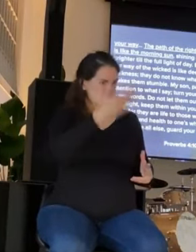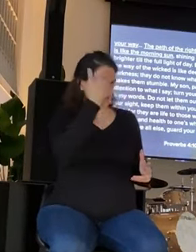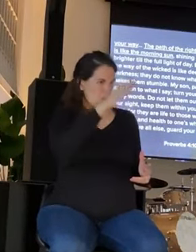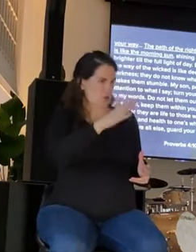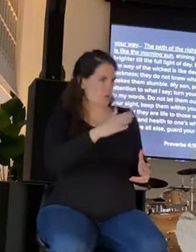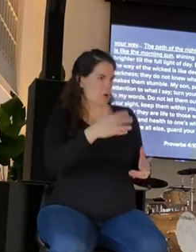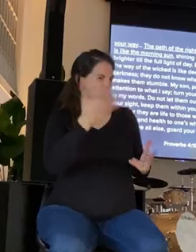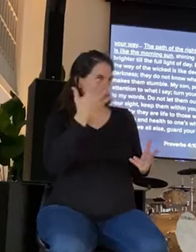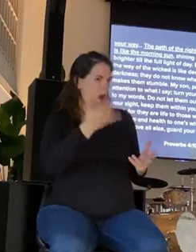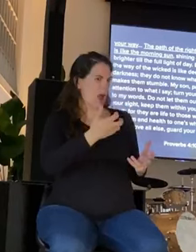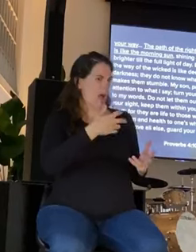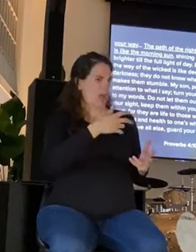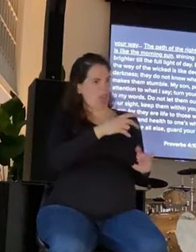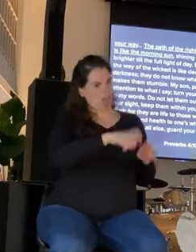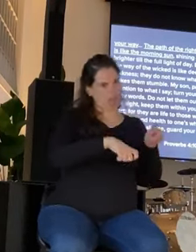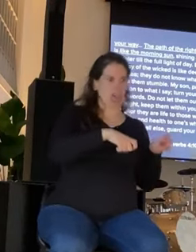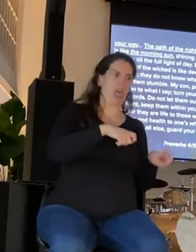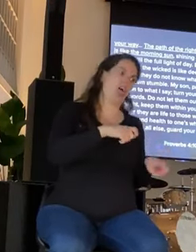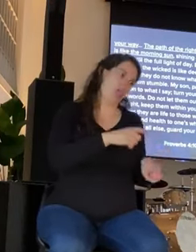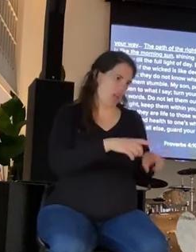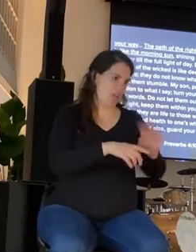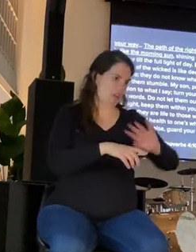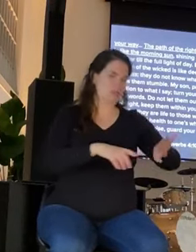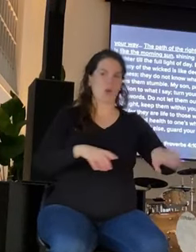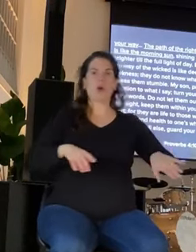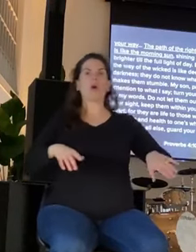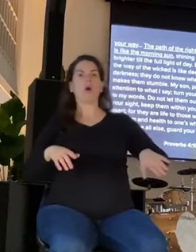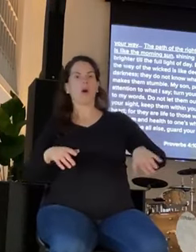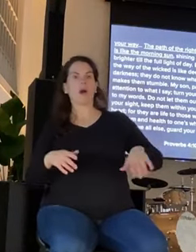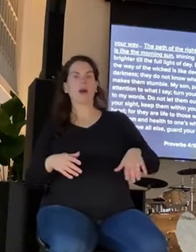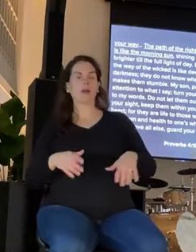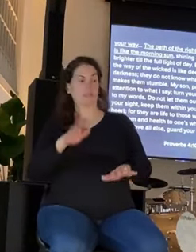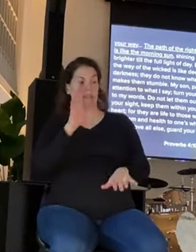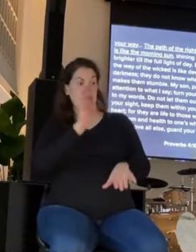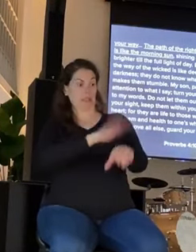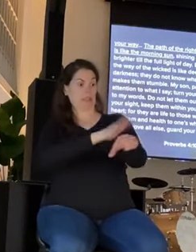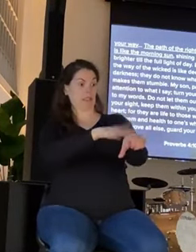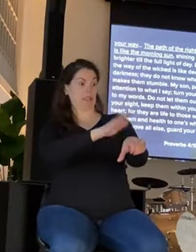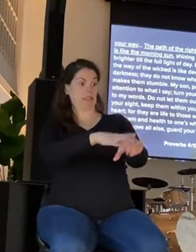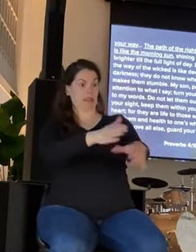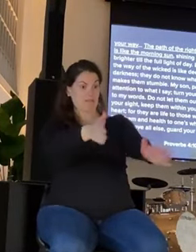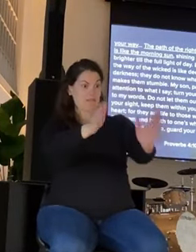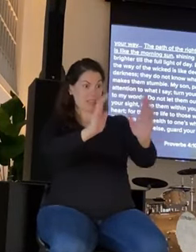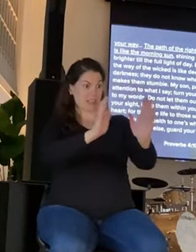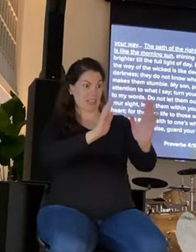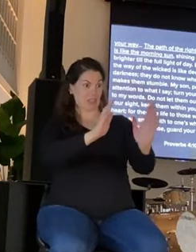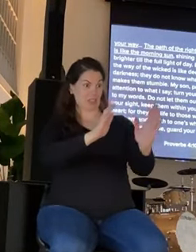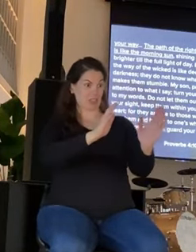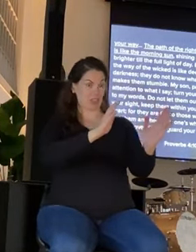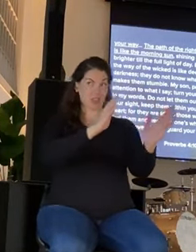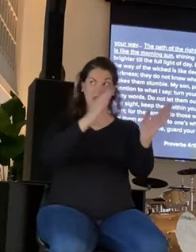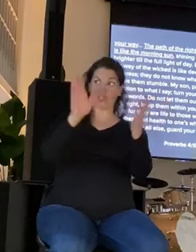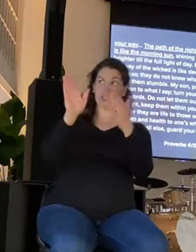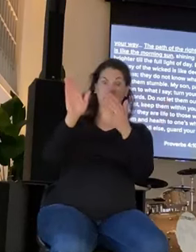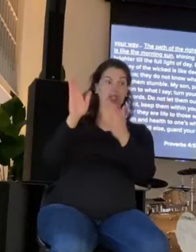what makes them stumble. So my son, pay attention to what I say. Turn your ear to my words. Do not let